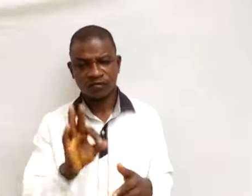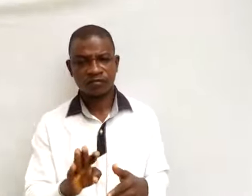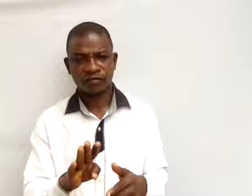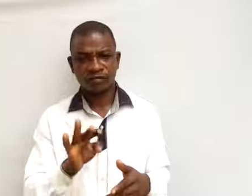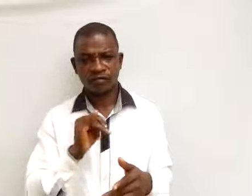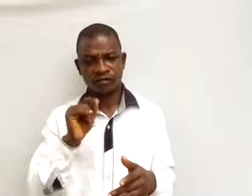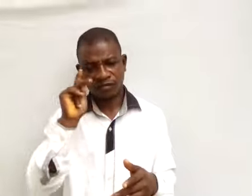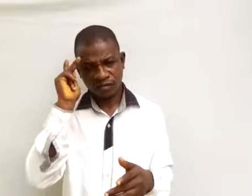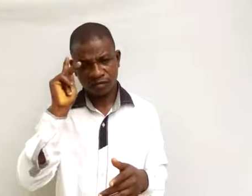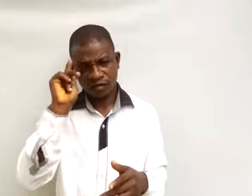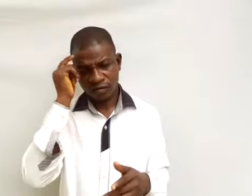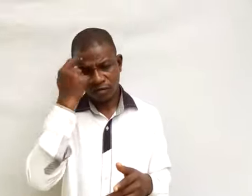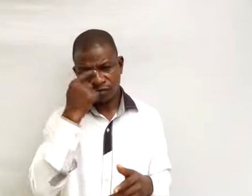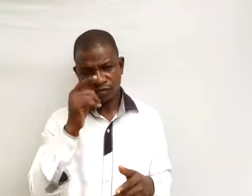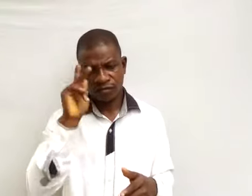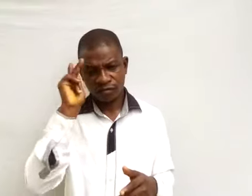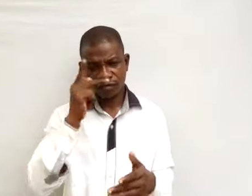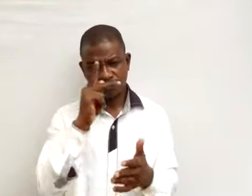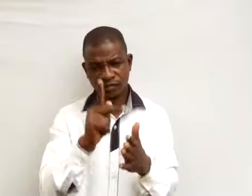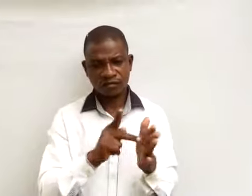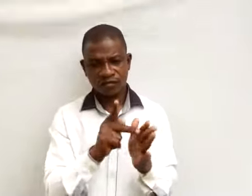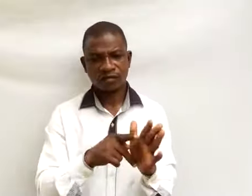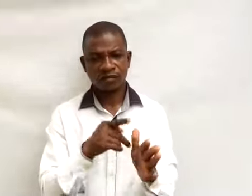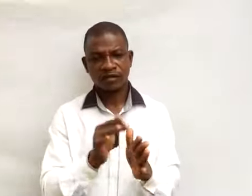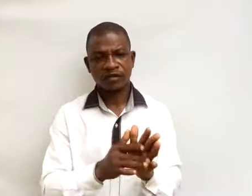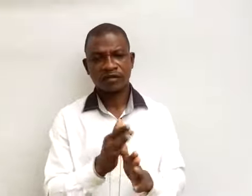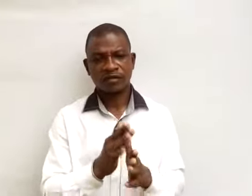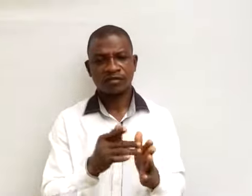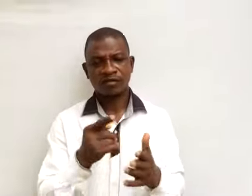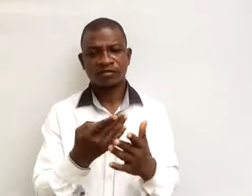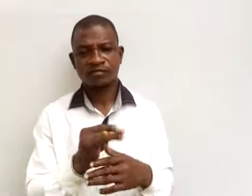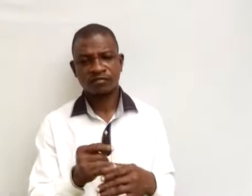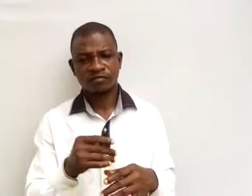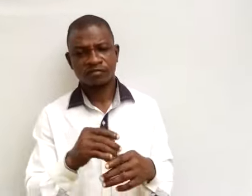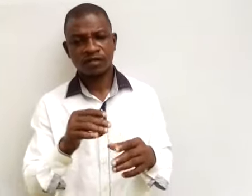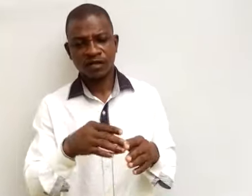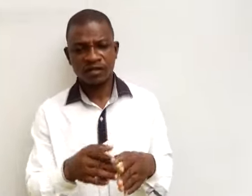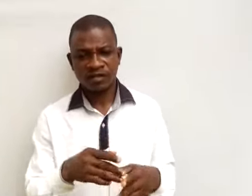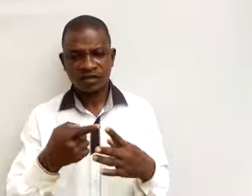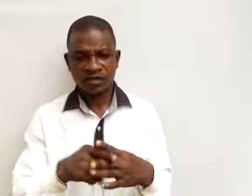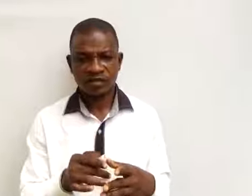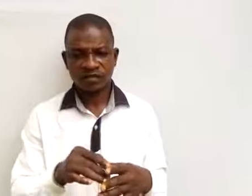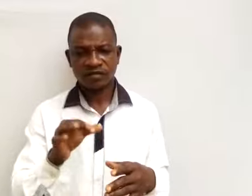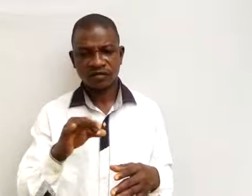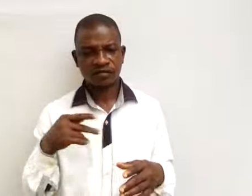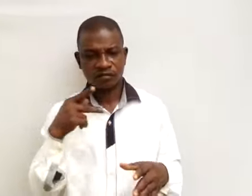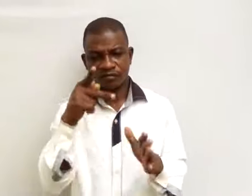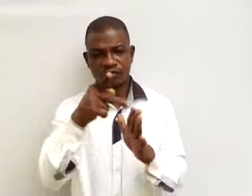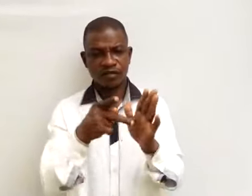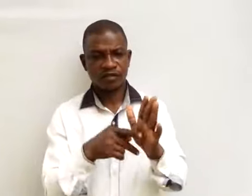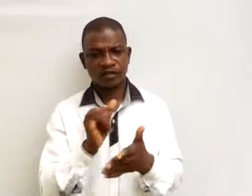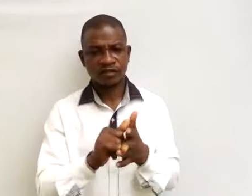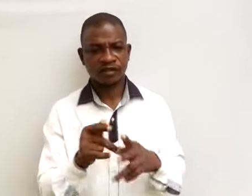Government policy. Government may deliberately formulate policies that promote human